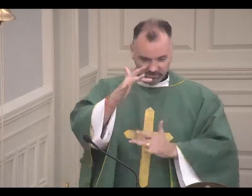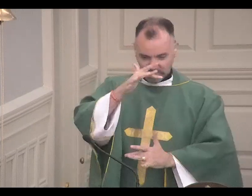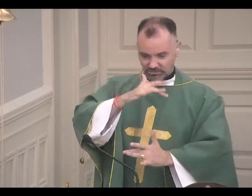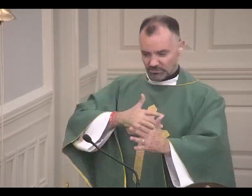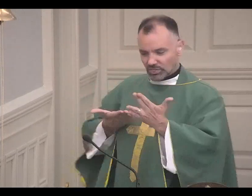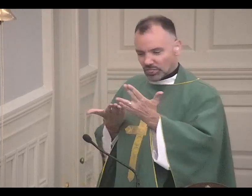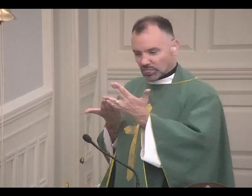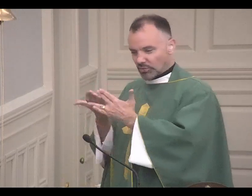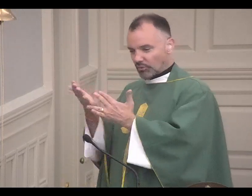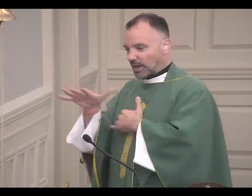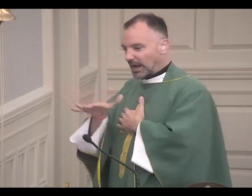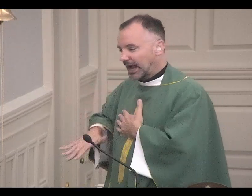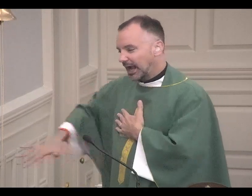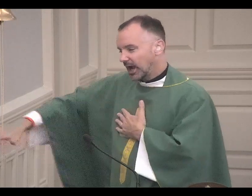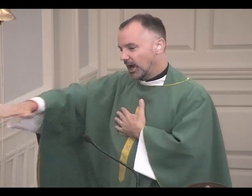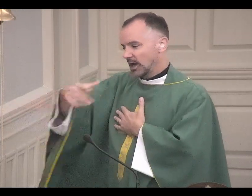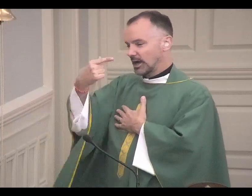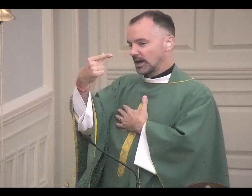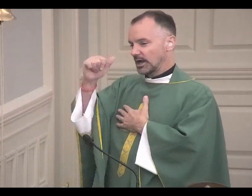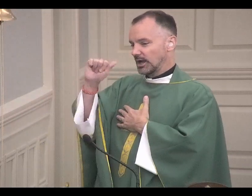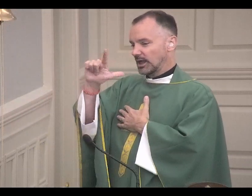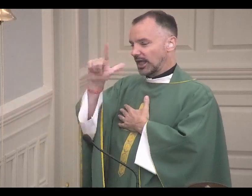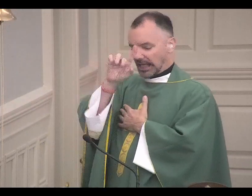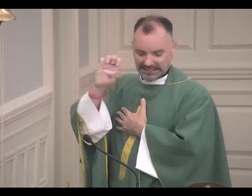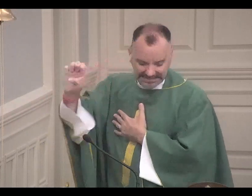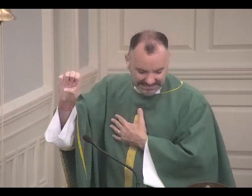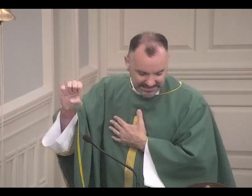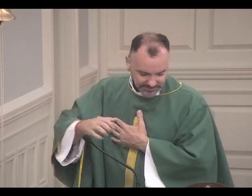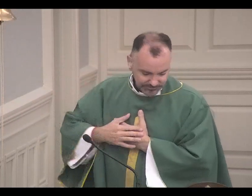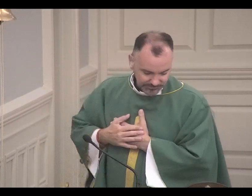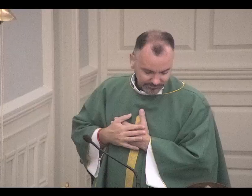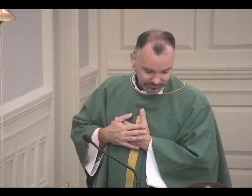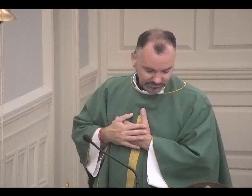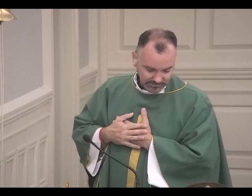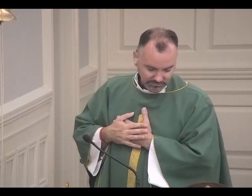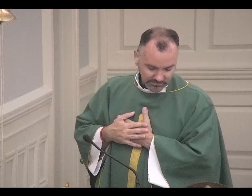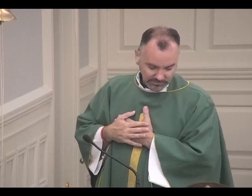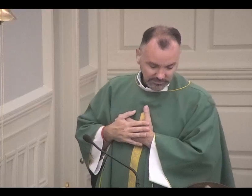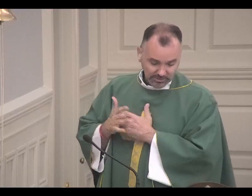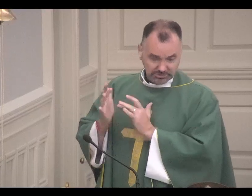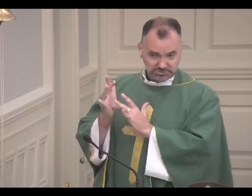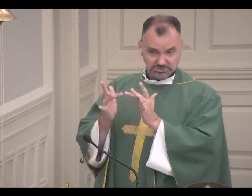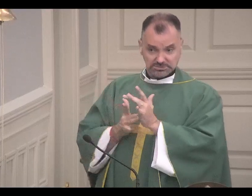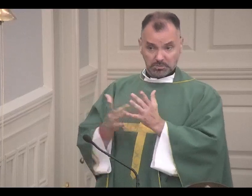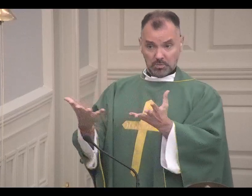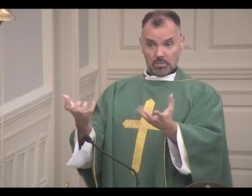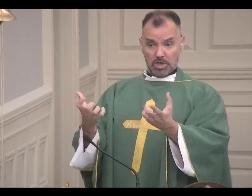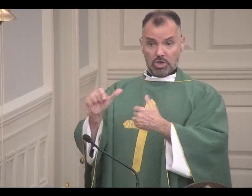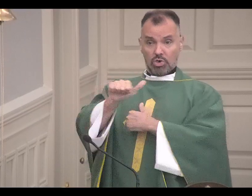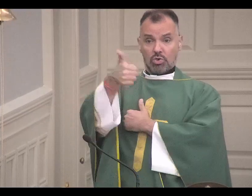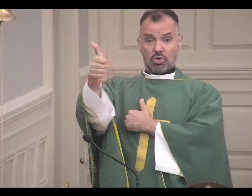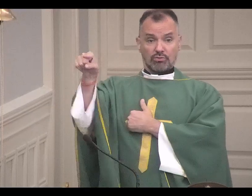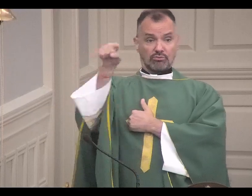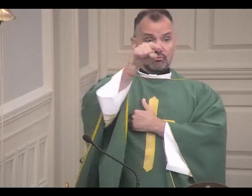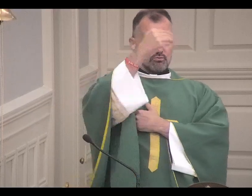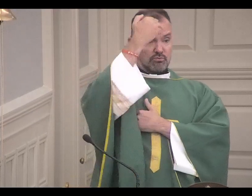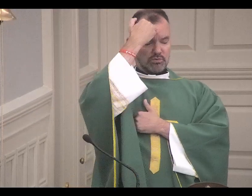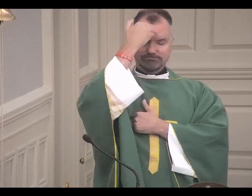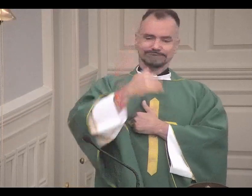Galilee. But he did not wish anyone to know about it He was teaching his